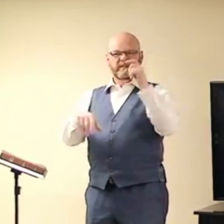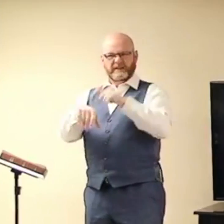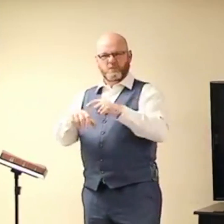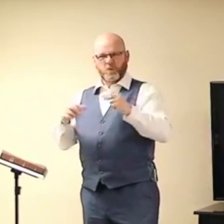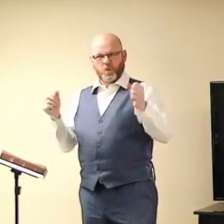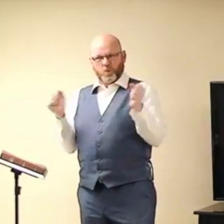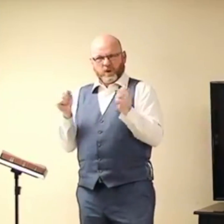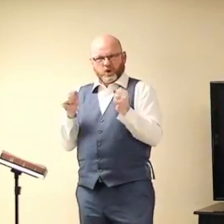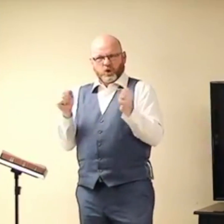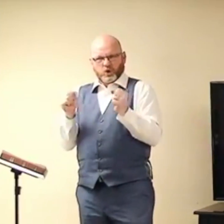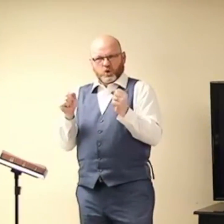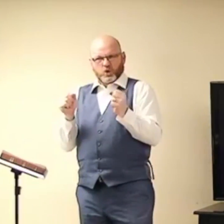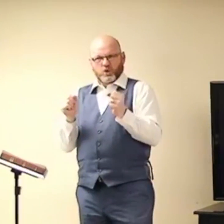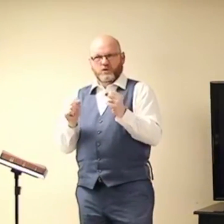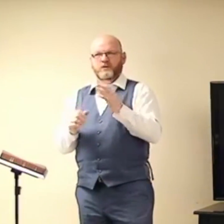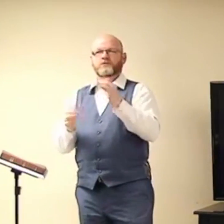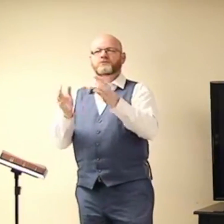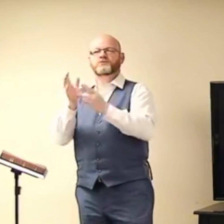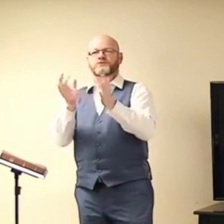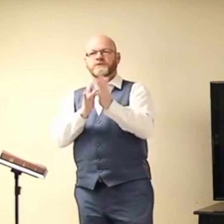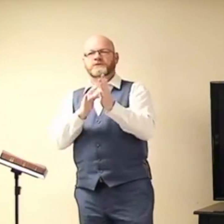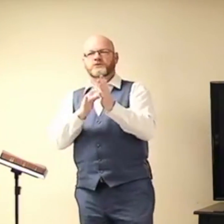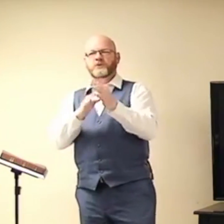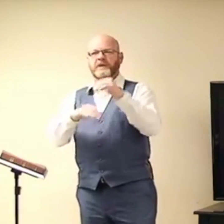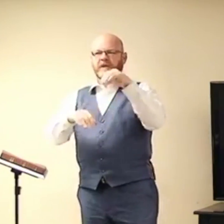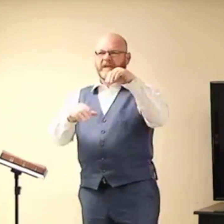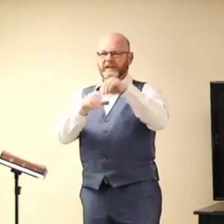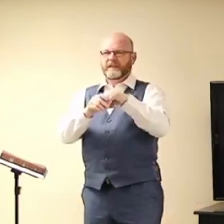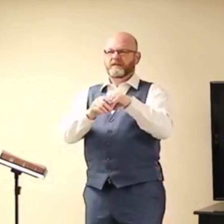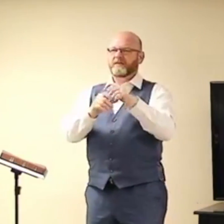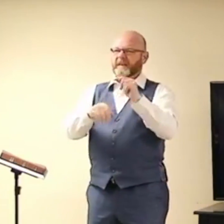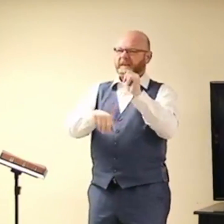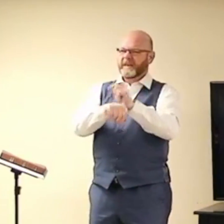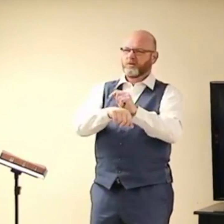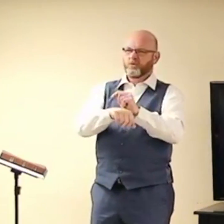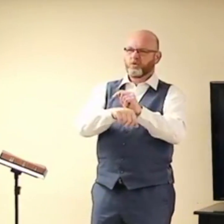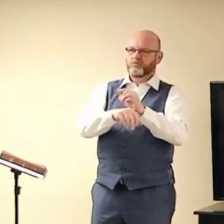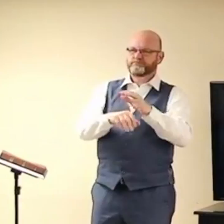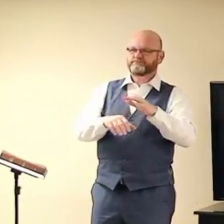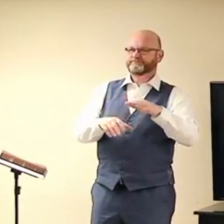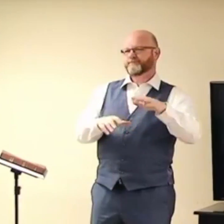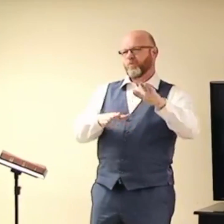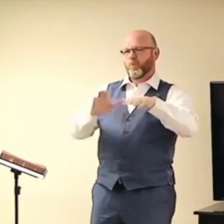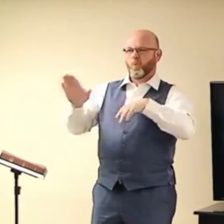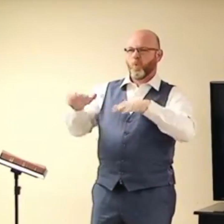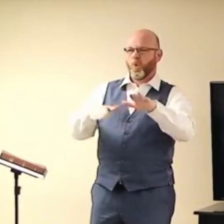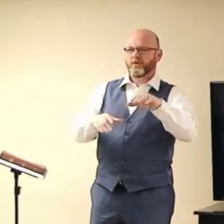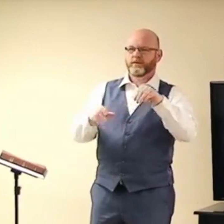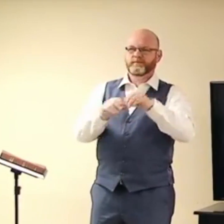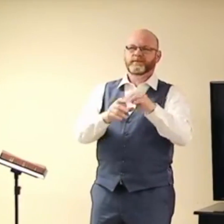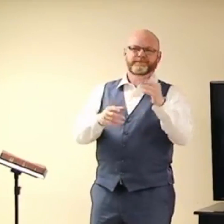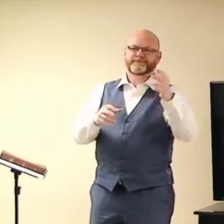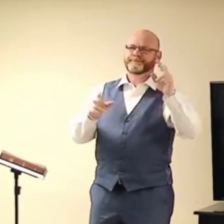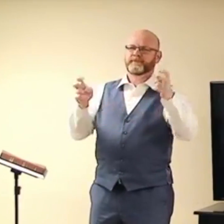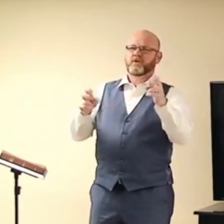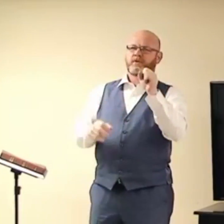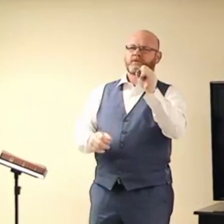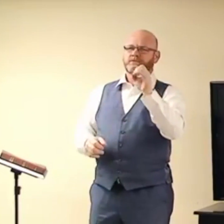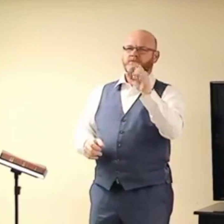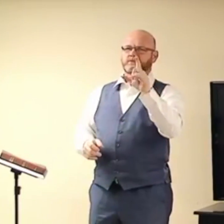This was during the winter, and Jesus had gone to the temple courts and was walking in